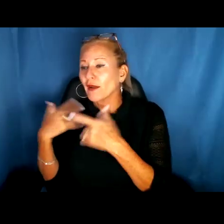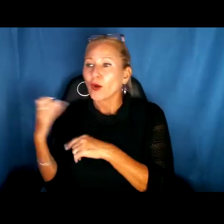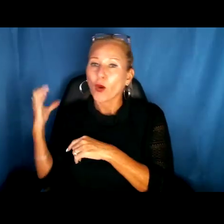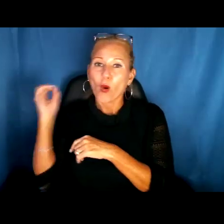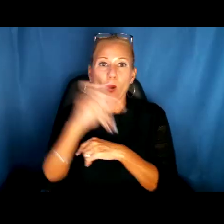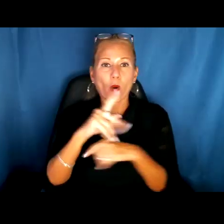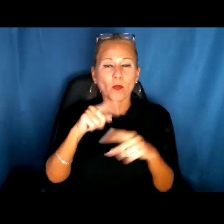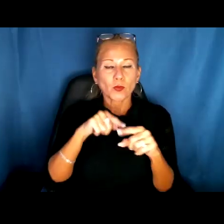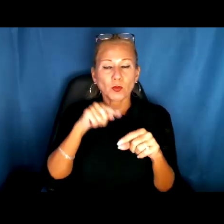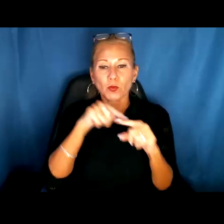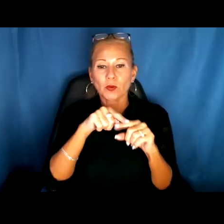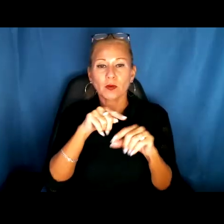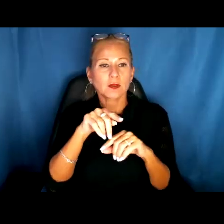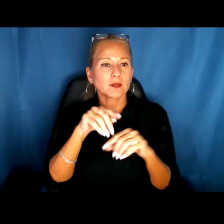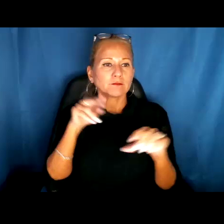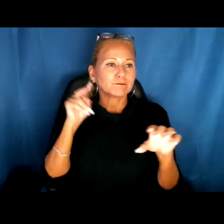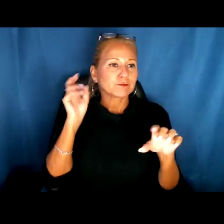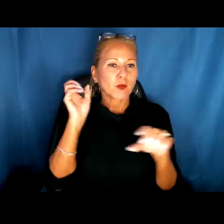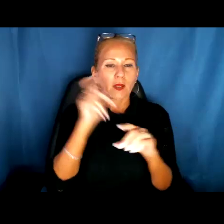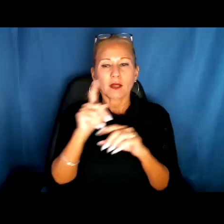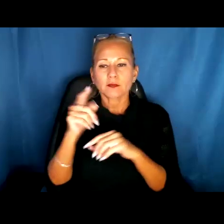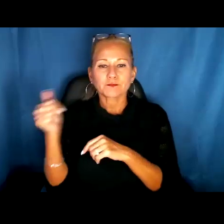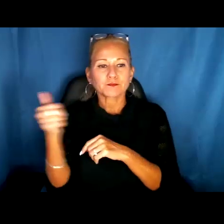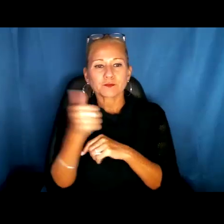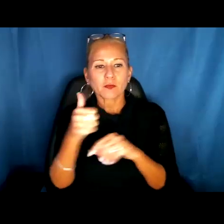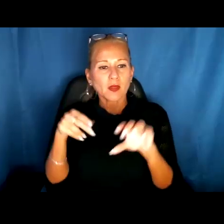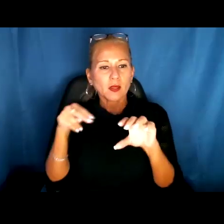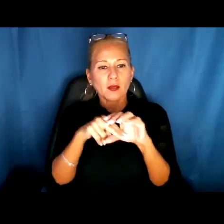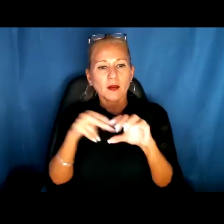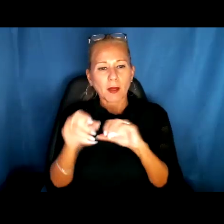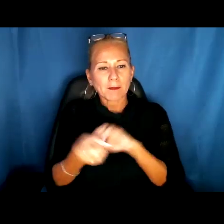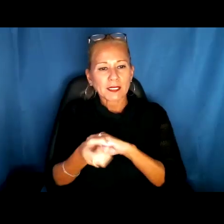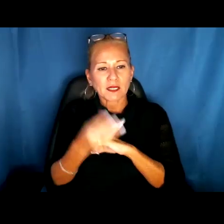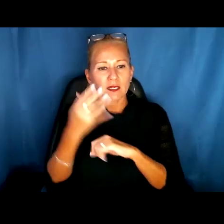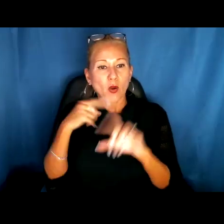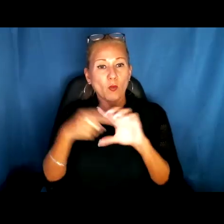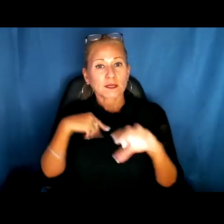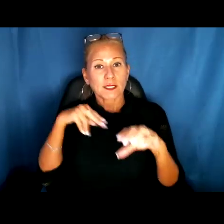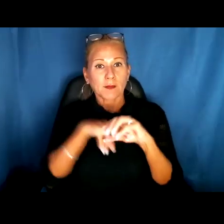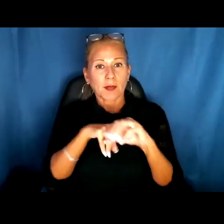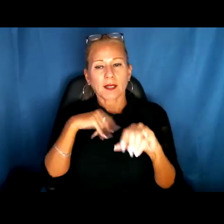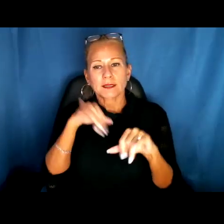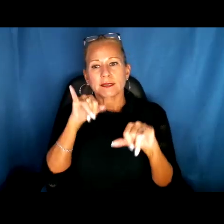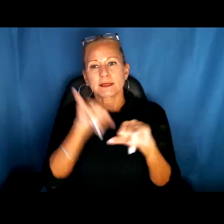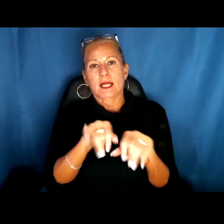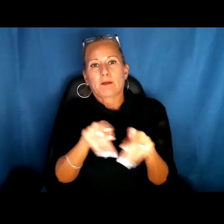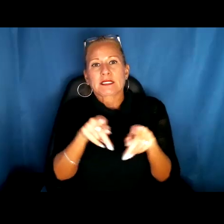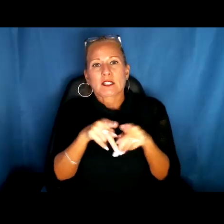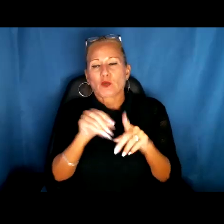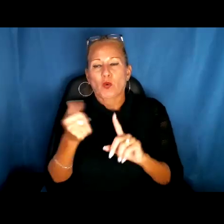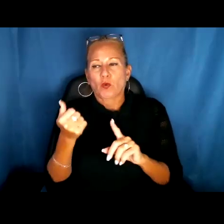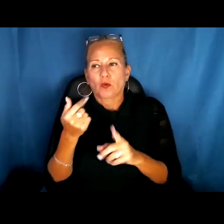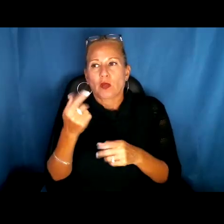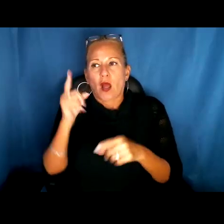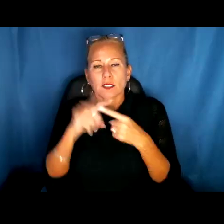no care available after midnight. No care after midnight also meant that once I was in bed, I stayed in the exact same position until